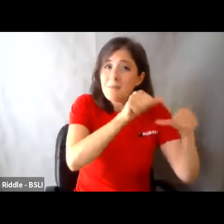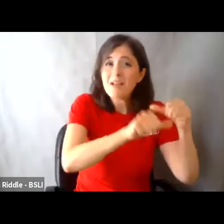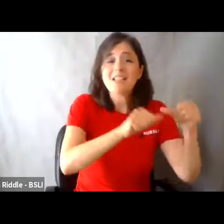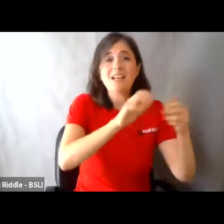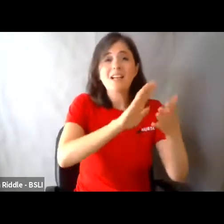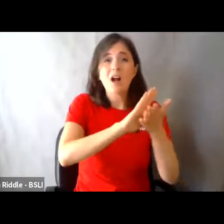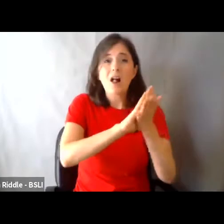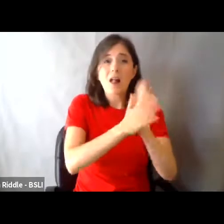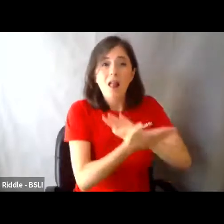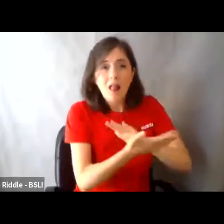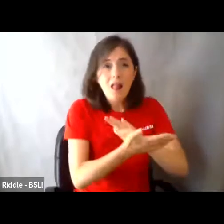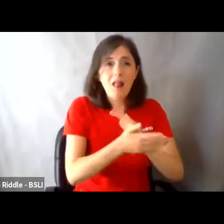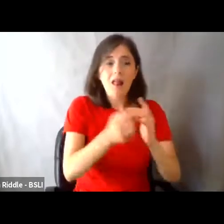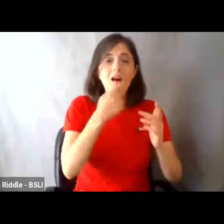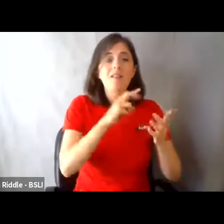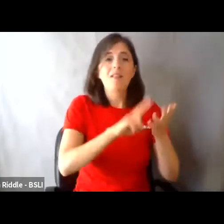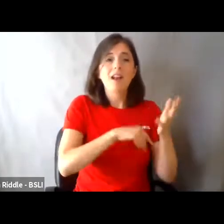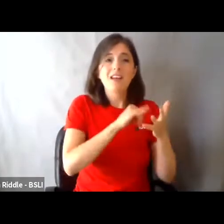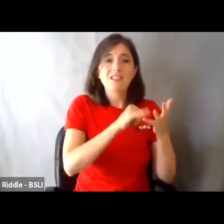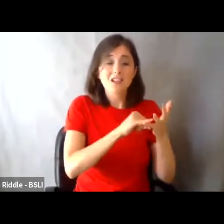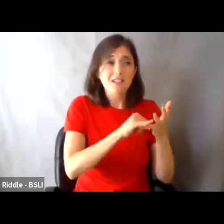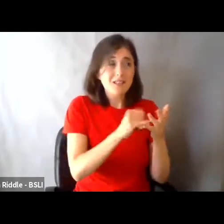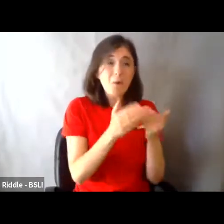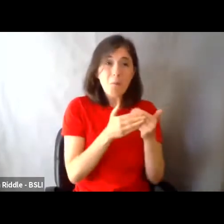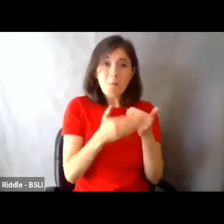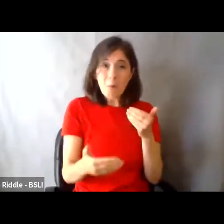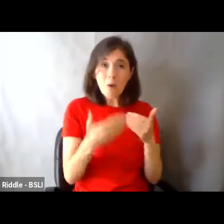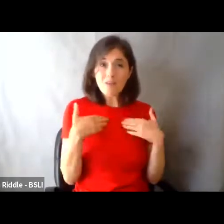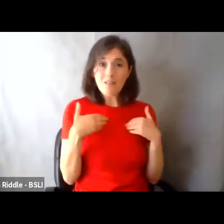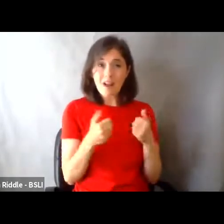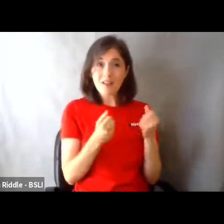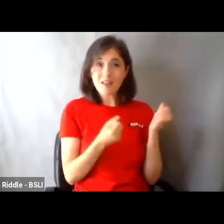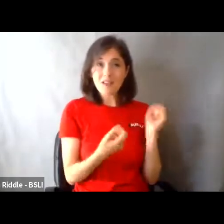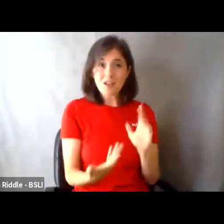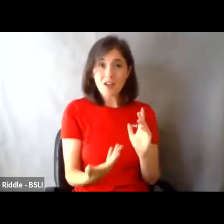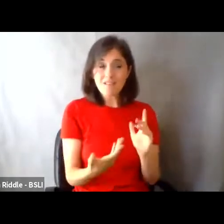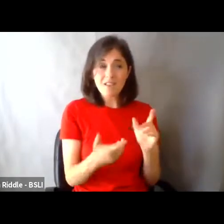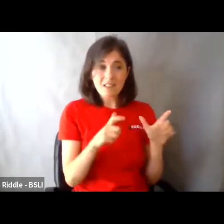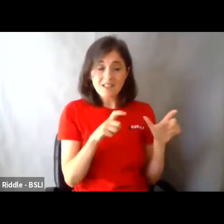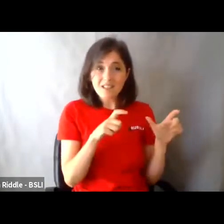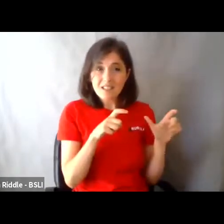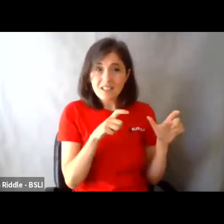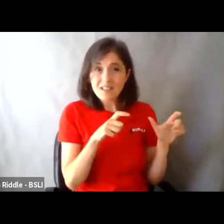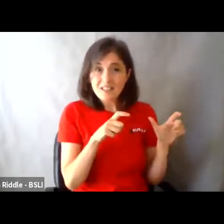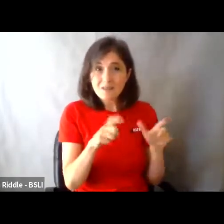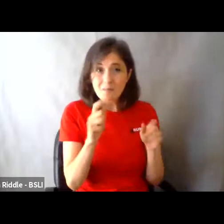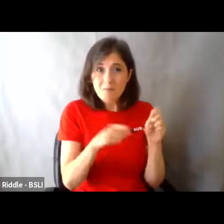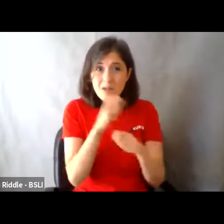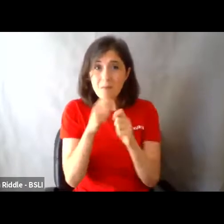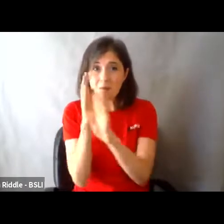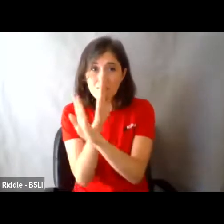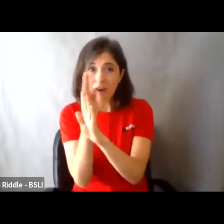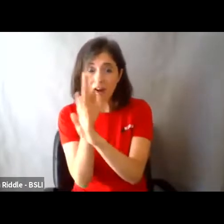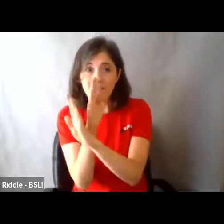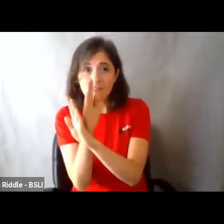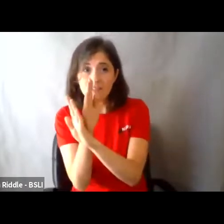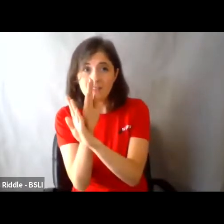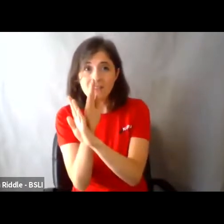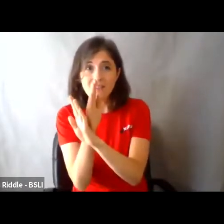most of our National Health Service is privatised, we've still got that fight on our hands. It's not necessarily going